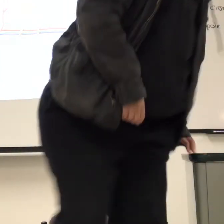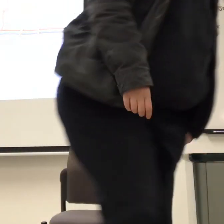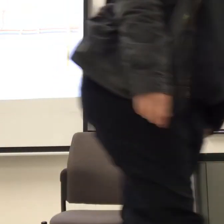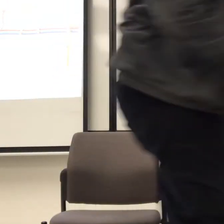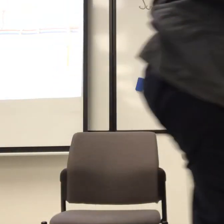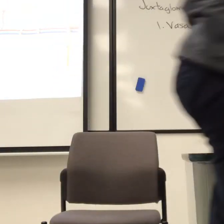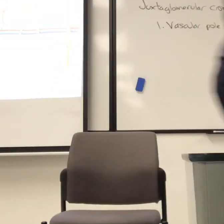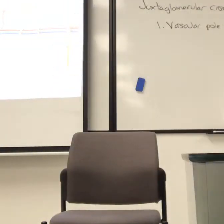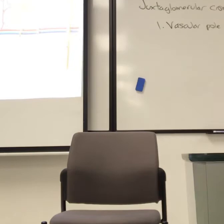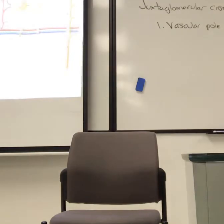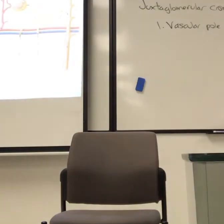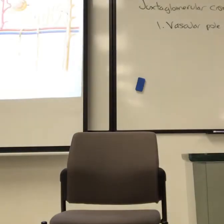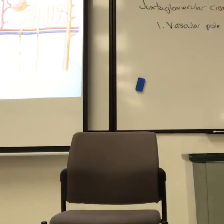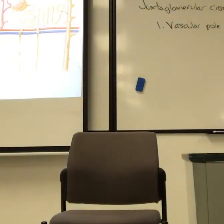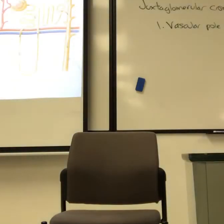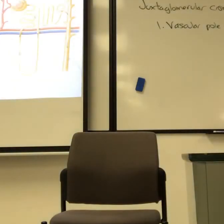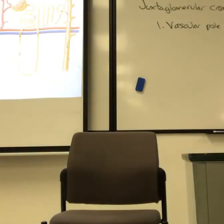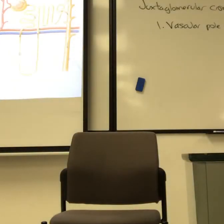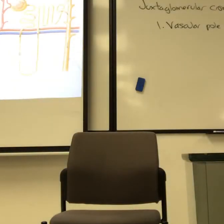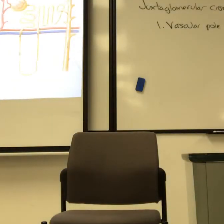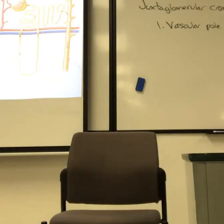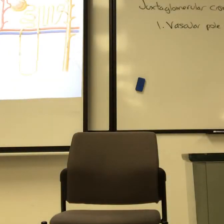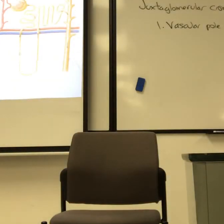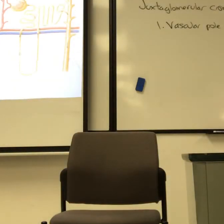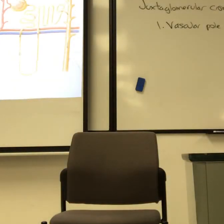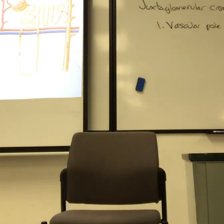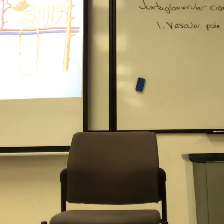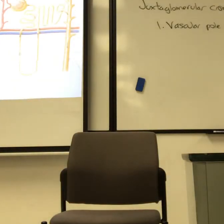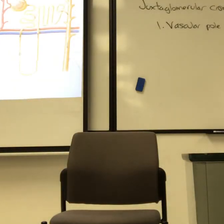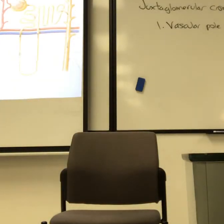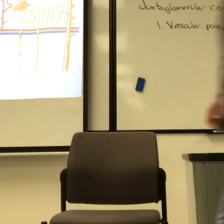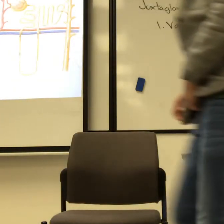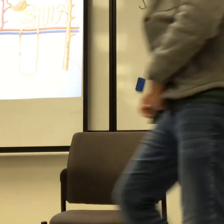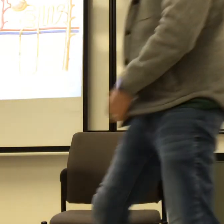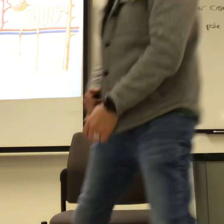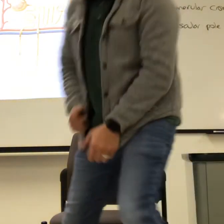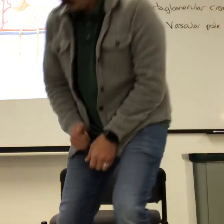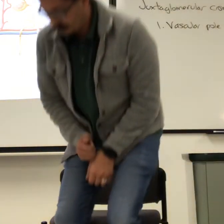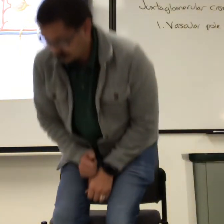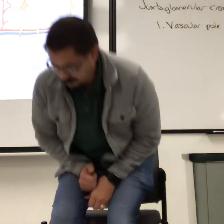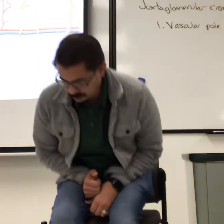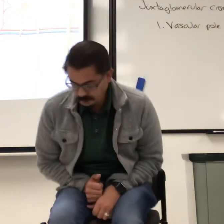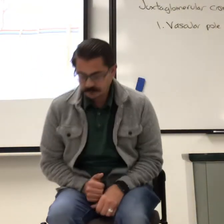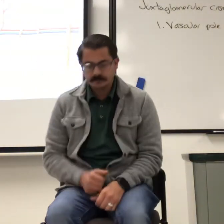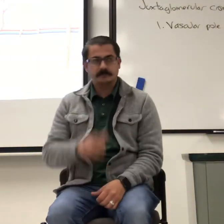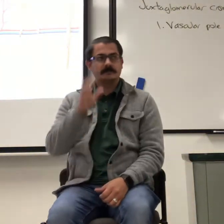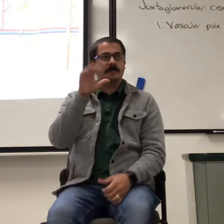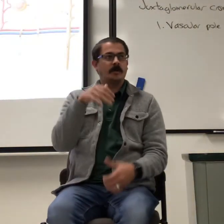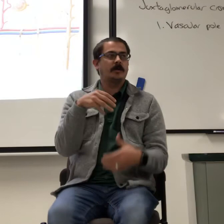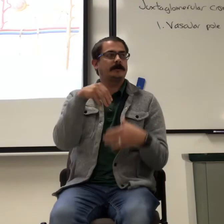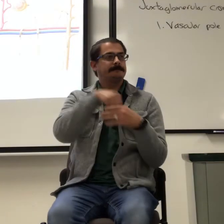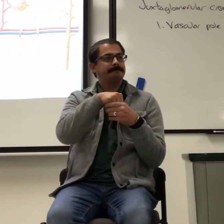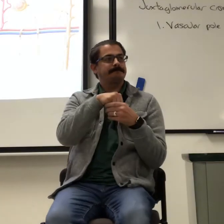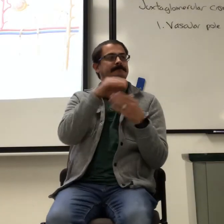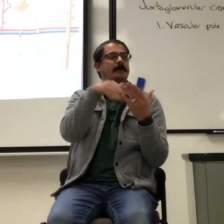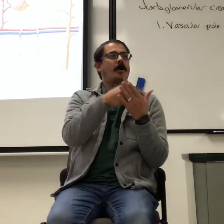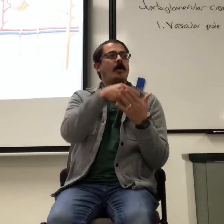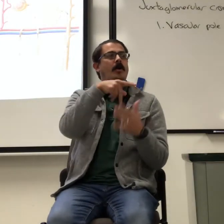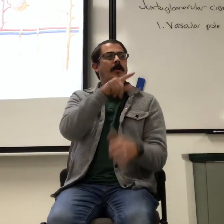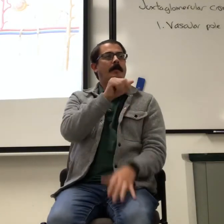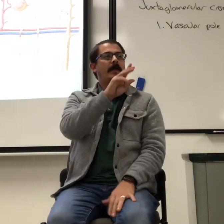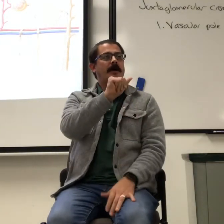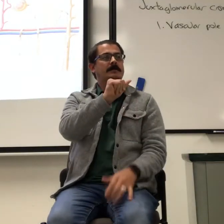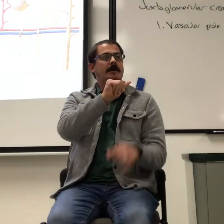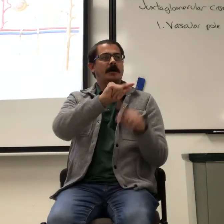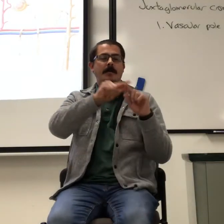the filtered plasma is the filtration of the blood, specifically the blood plasma. It's going to contain all the plasma components except